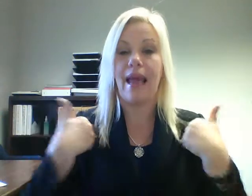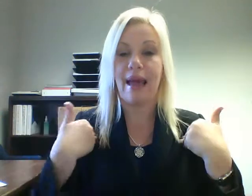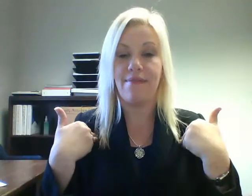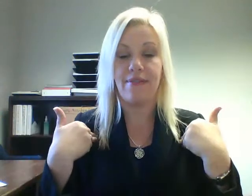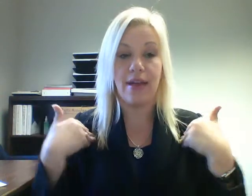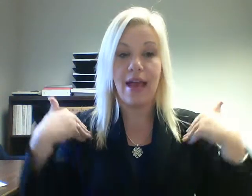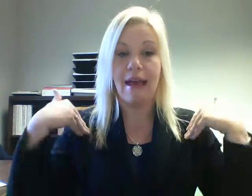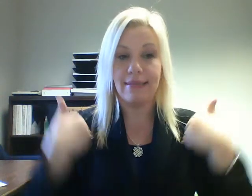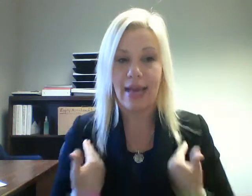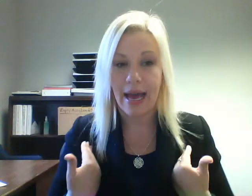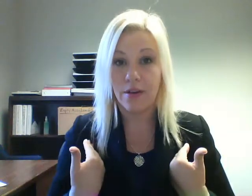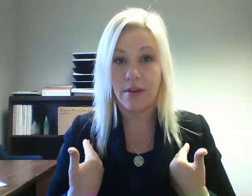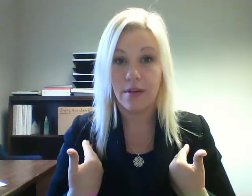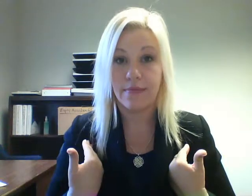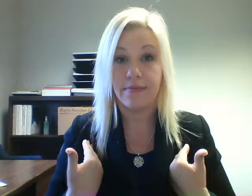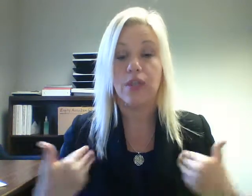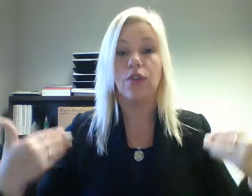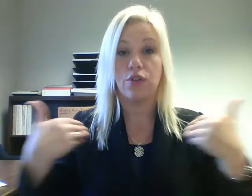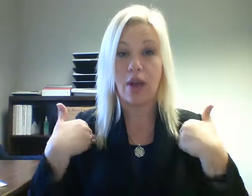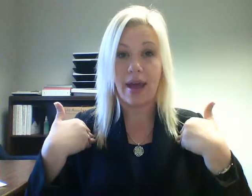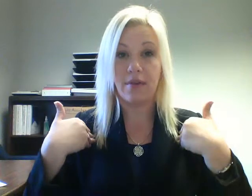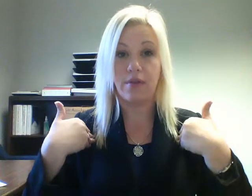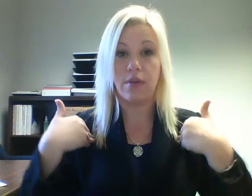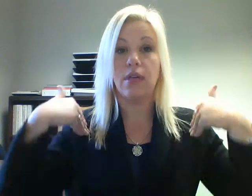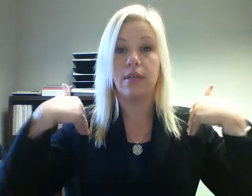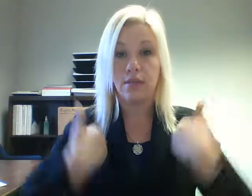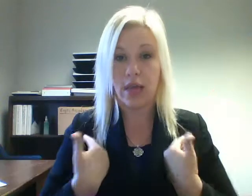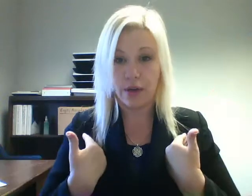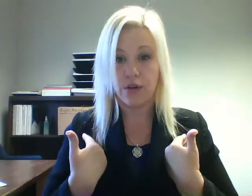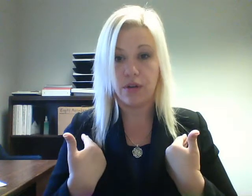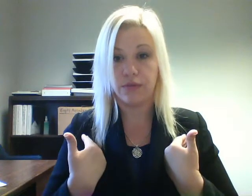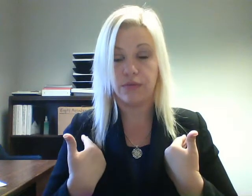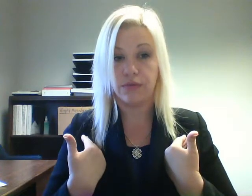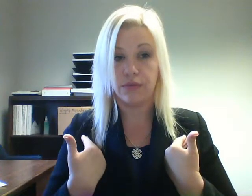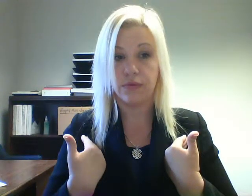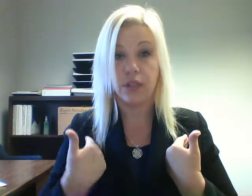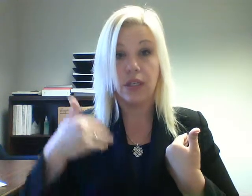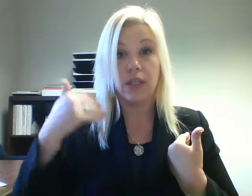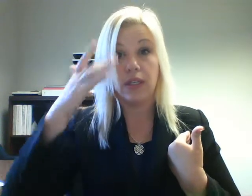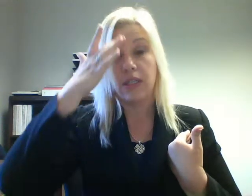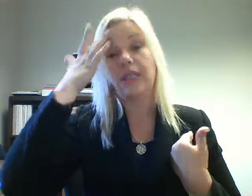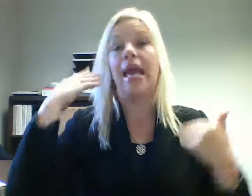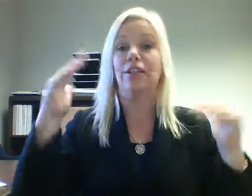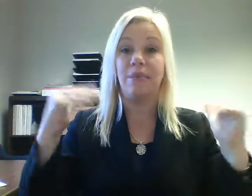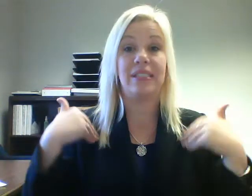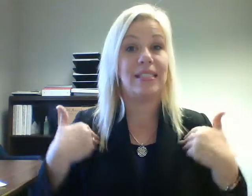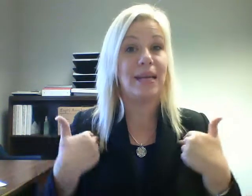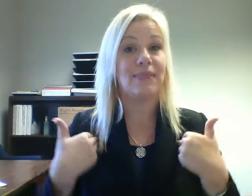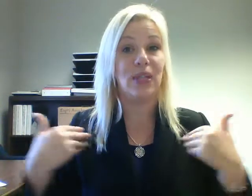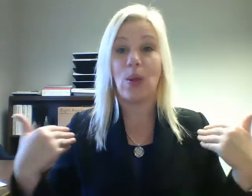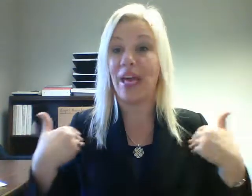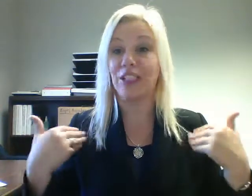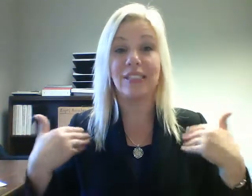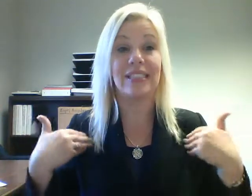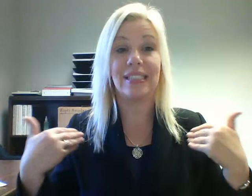Have and tired. So have, tired. Hand shape's the same, location's the